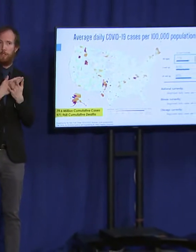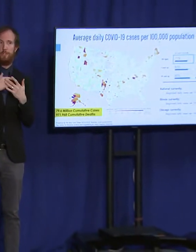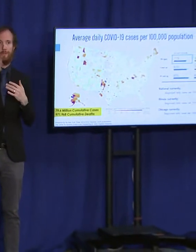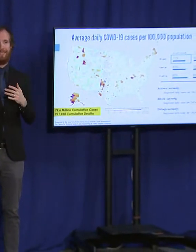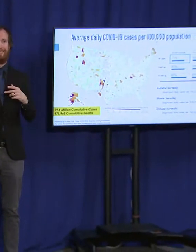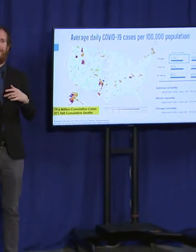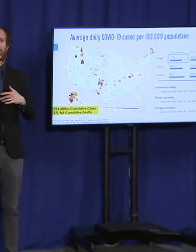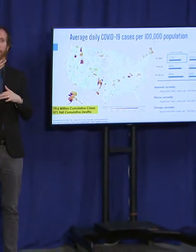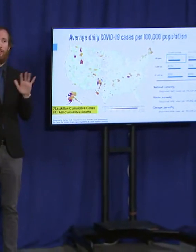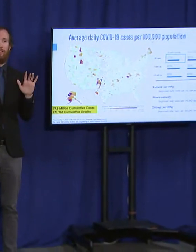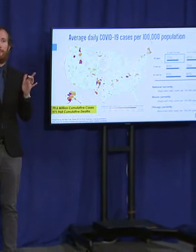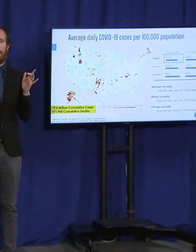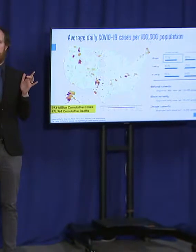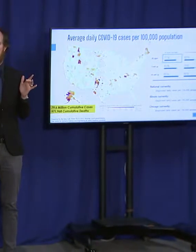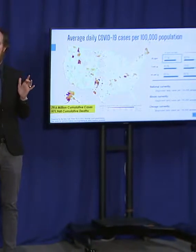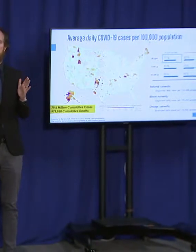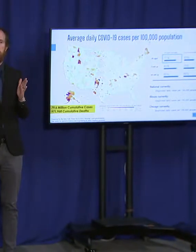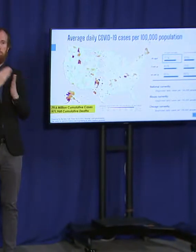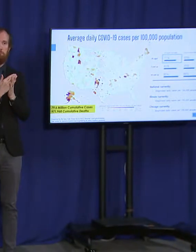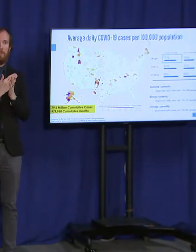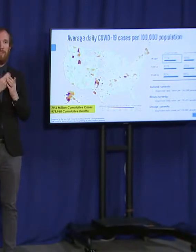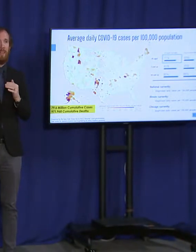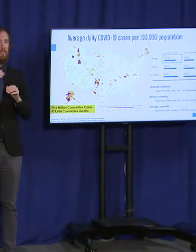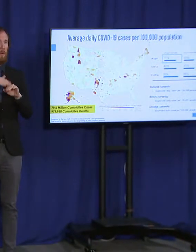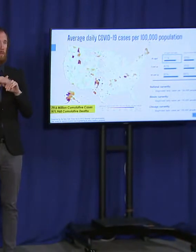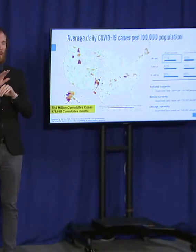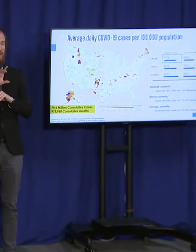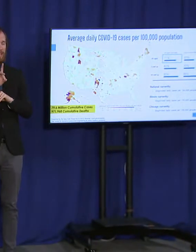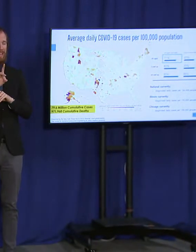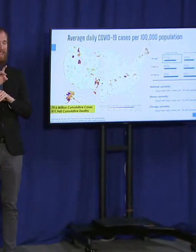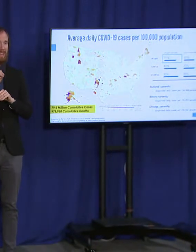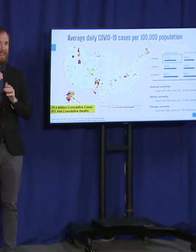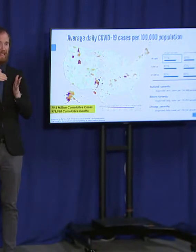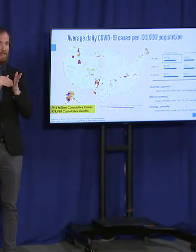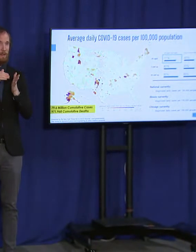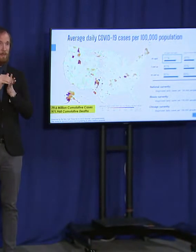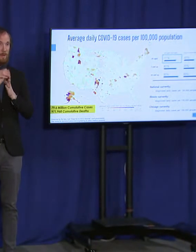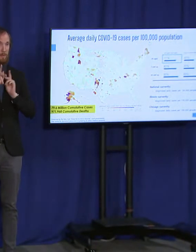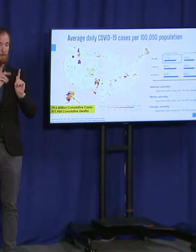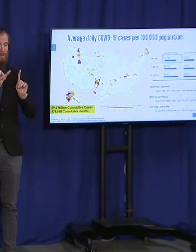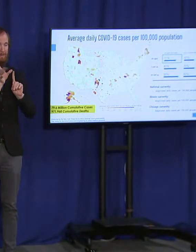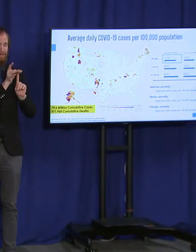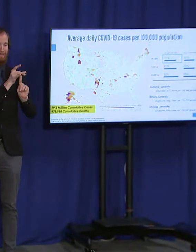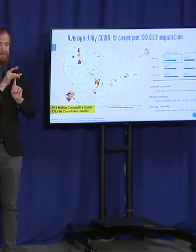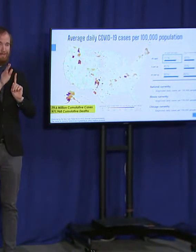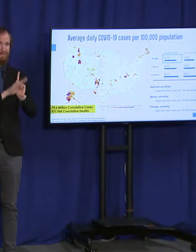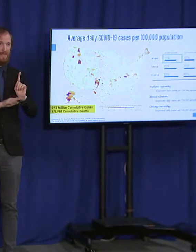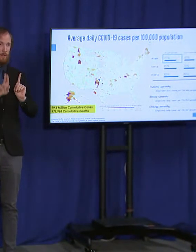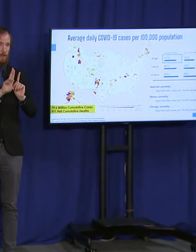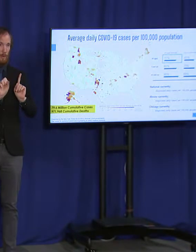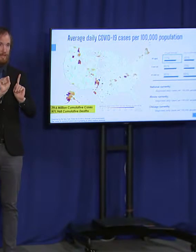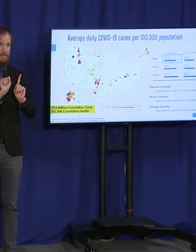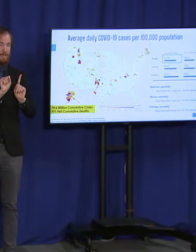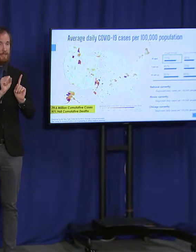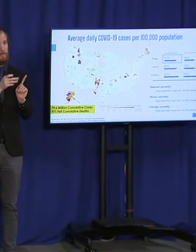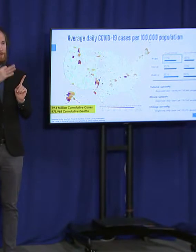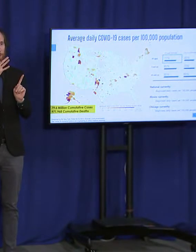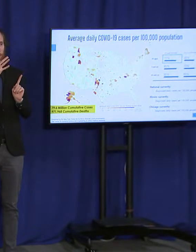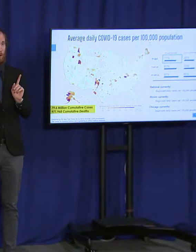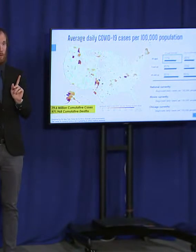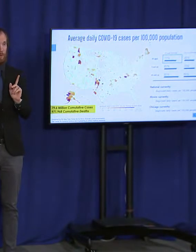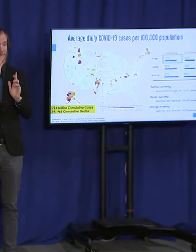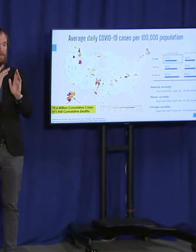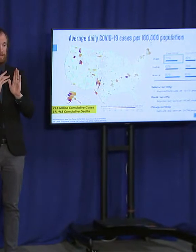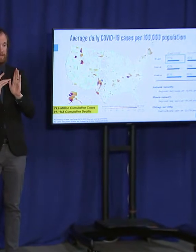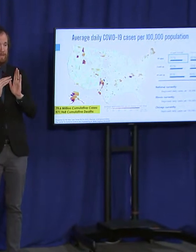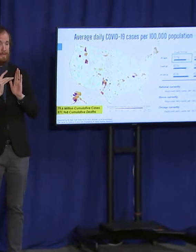have passed 80 million cases now diagnosed across the US, and it's not going to be long before we pass our